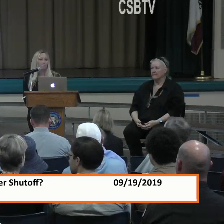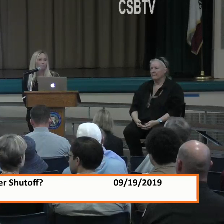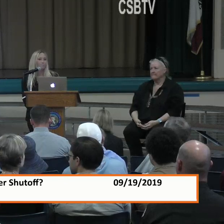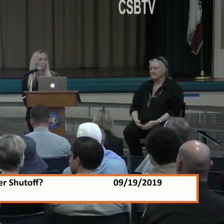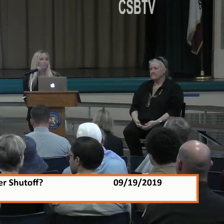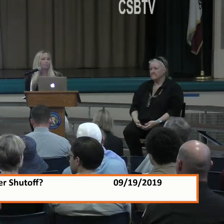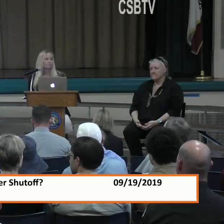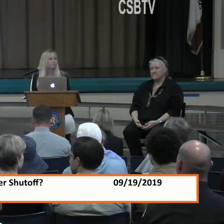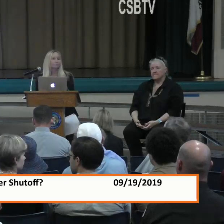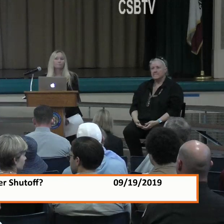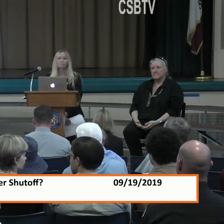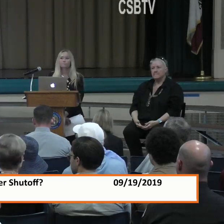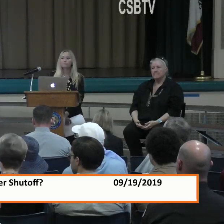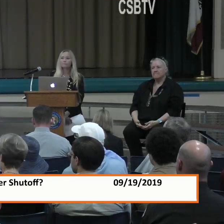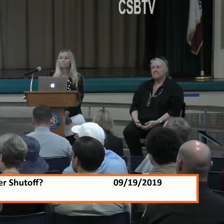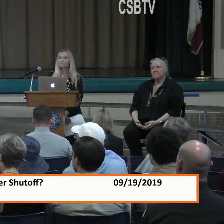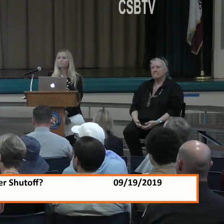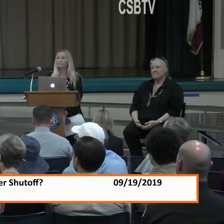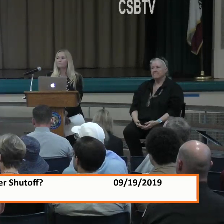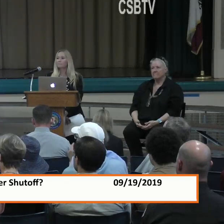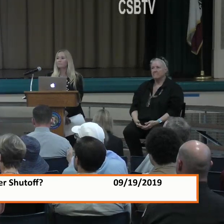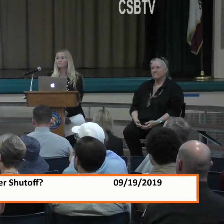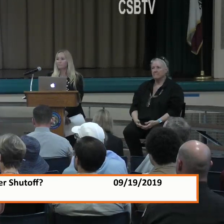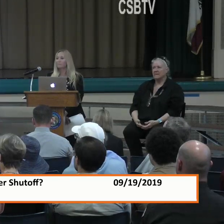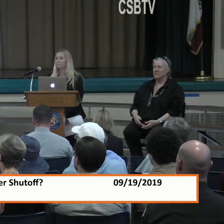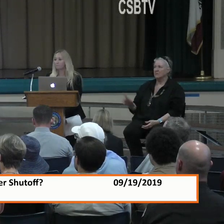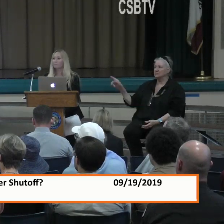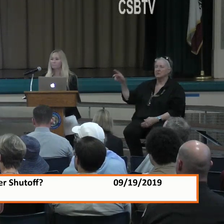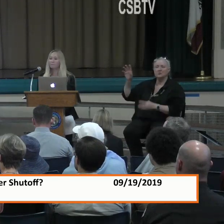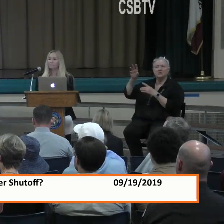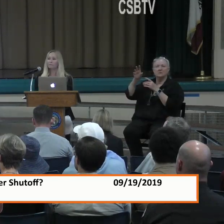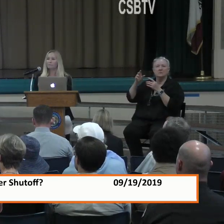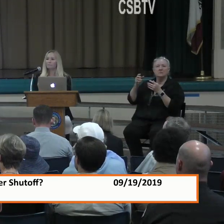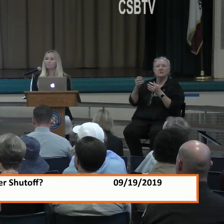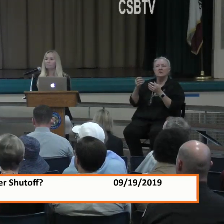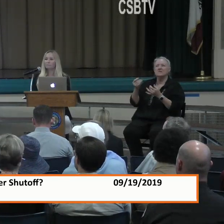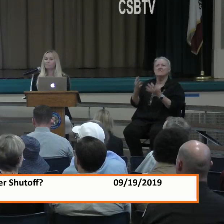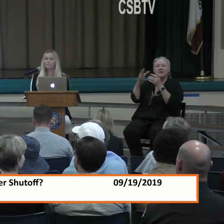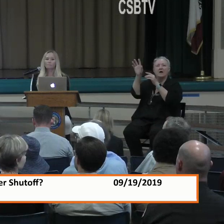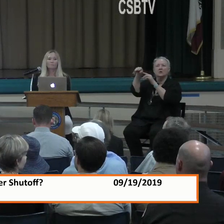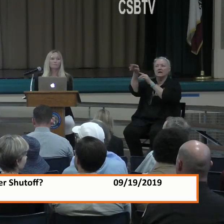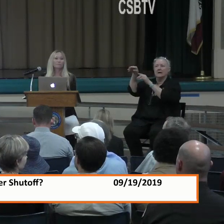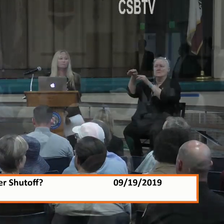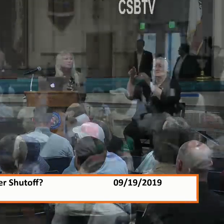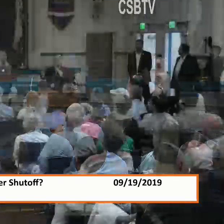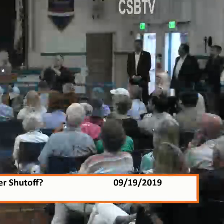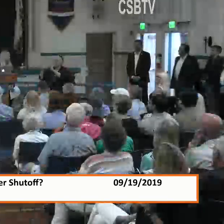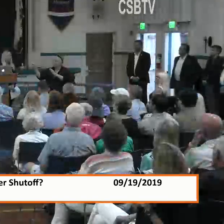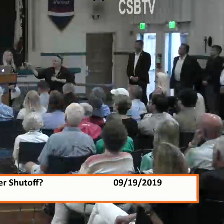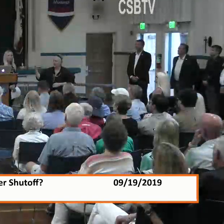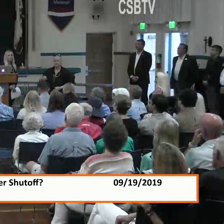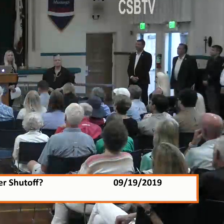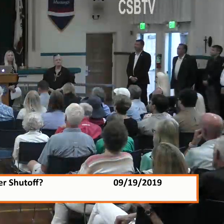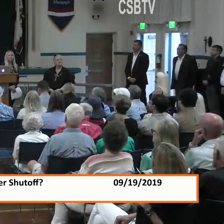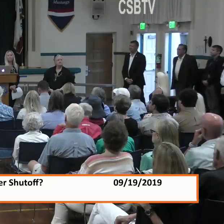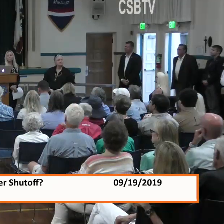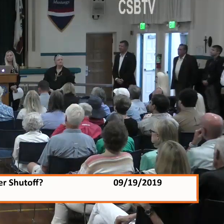that. Those are the wildfire cameras she had on the PowerPoint.